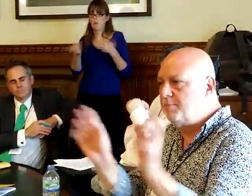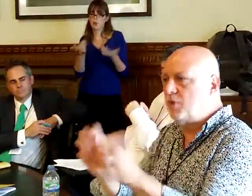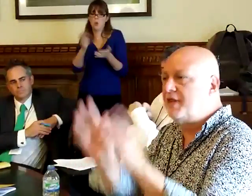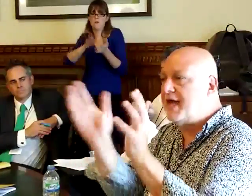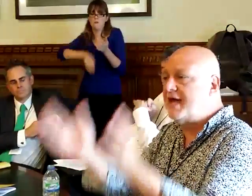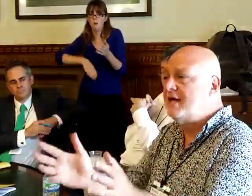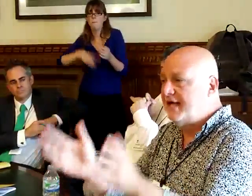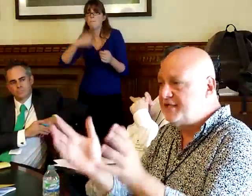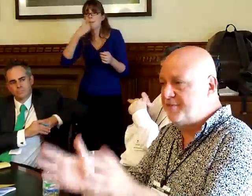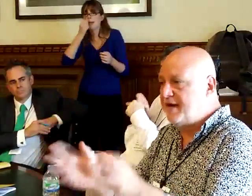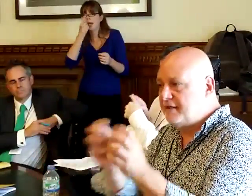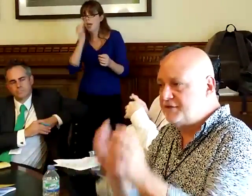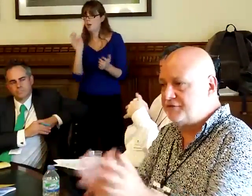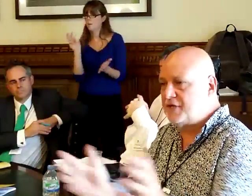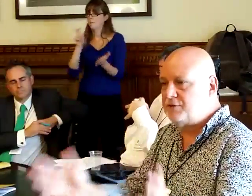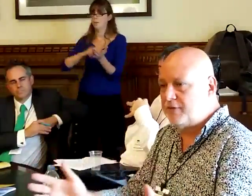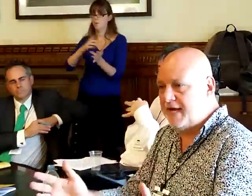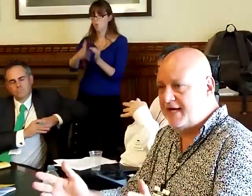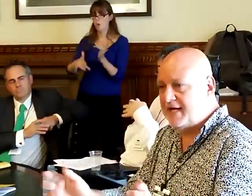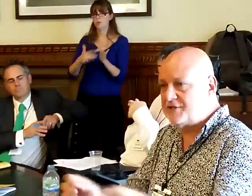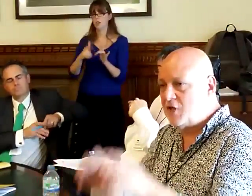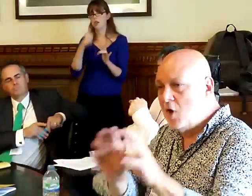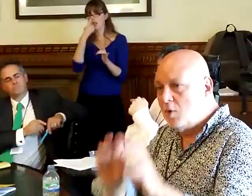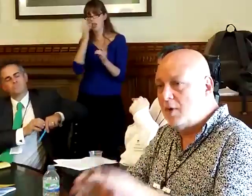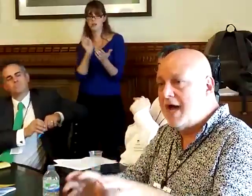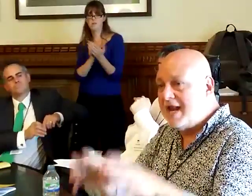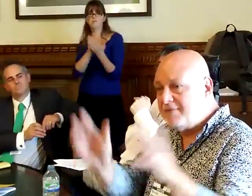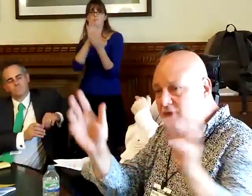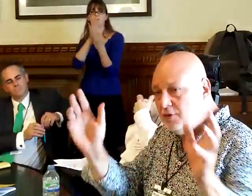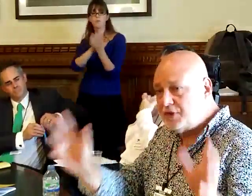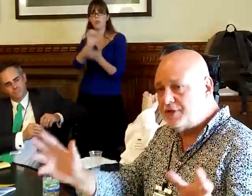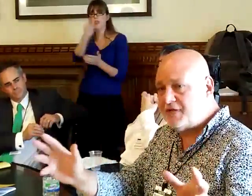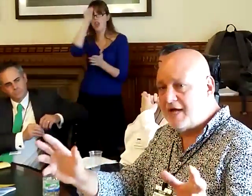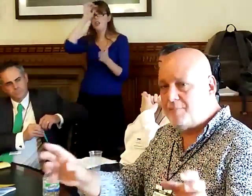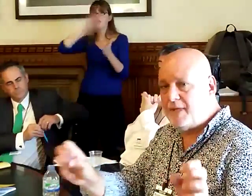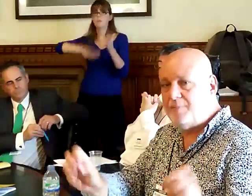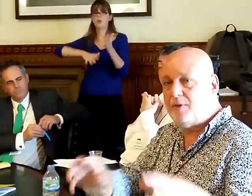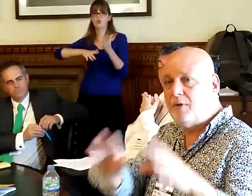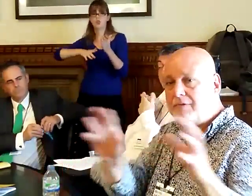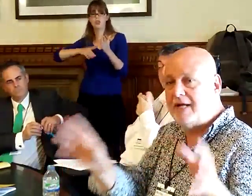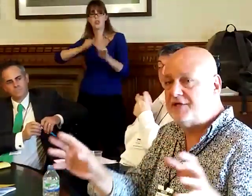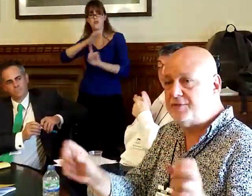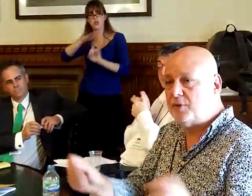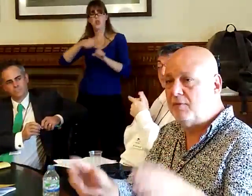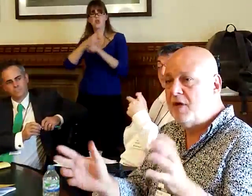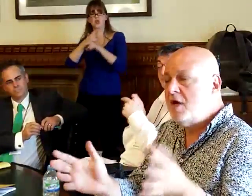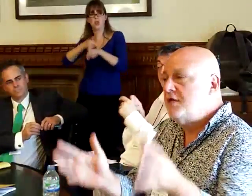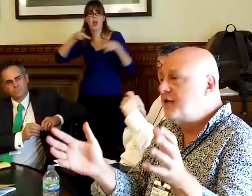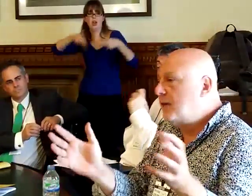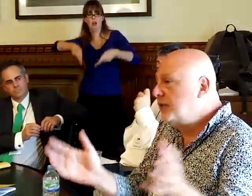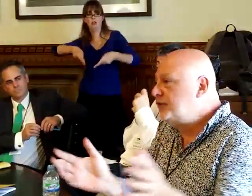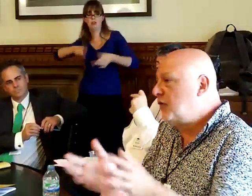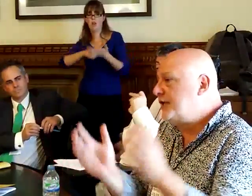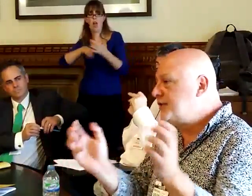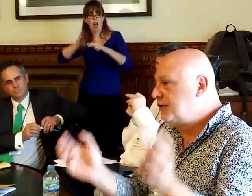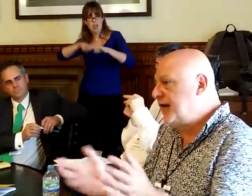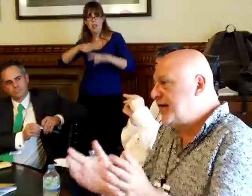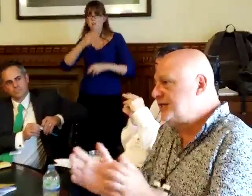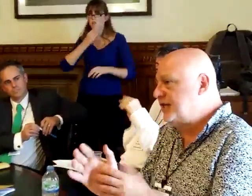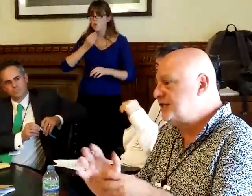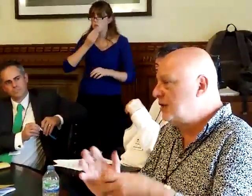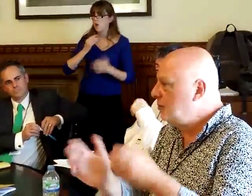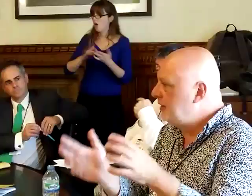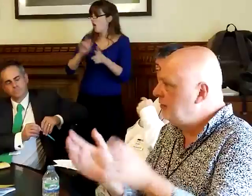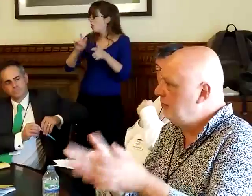the and put their experience of social care cuts, ILF users, other people who are eligible. And we're trying